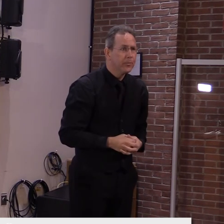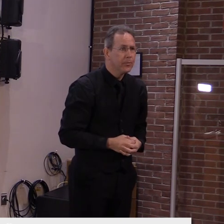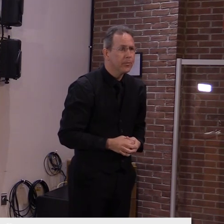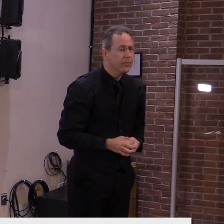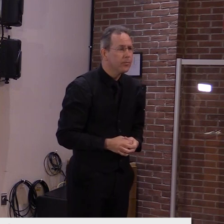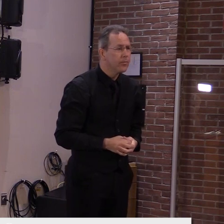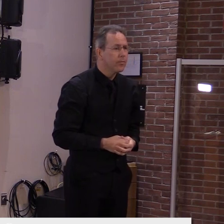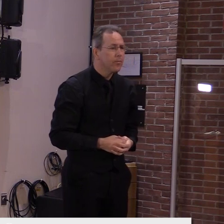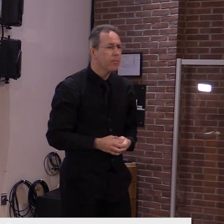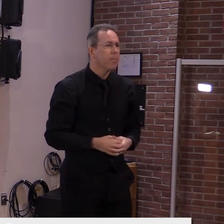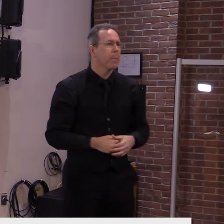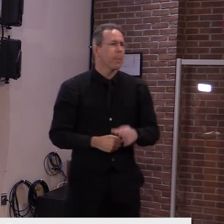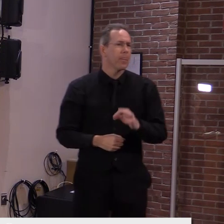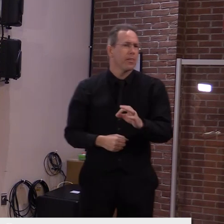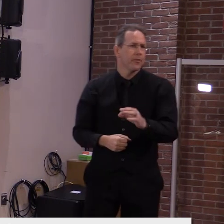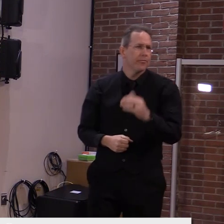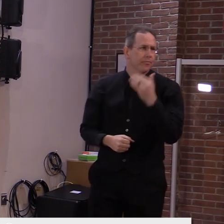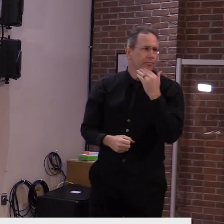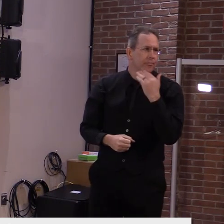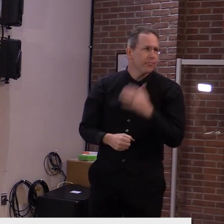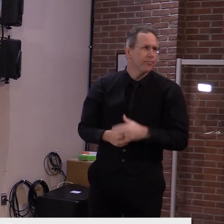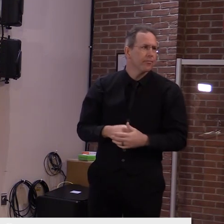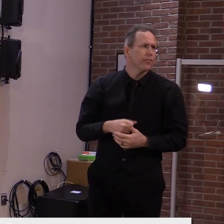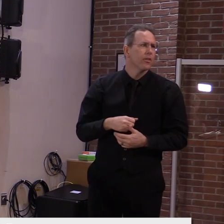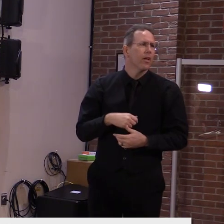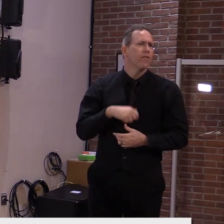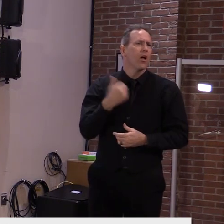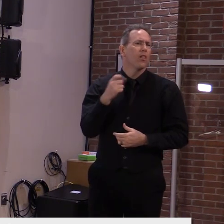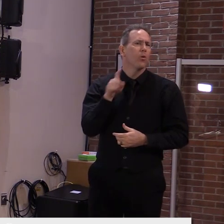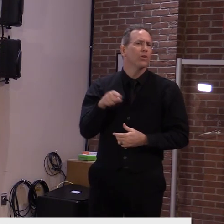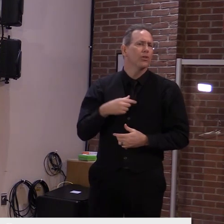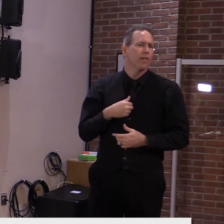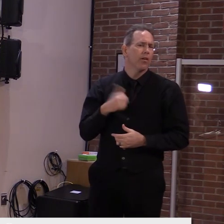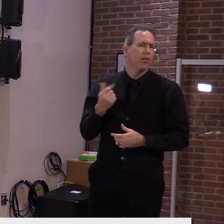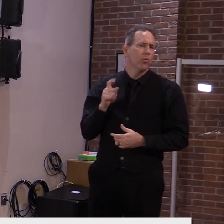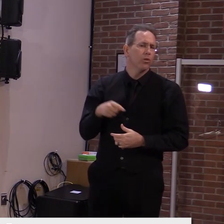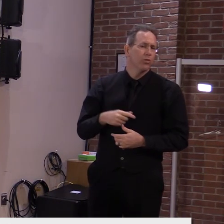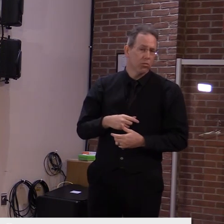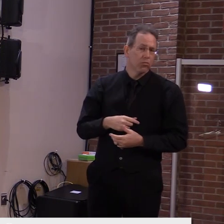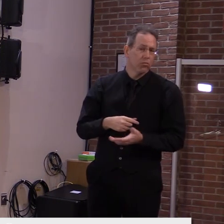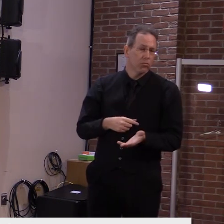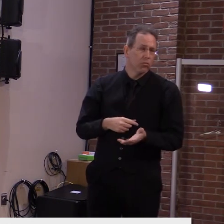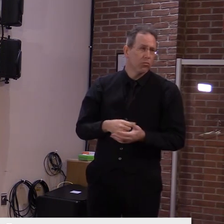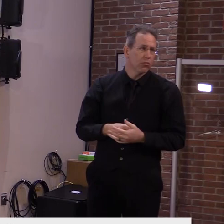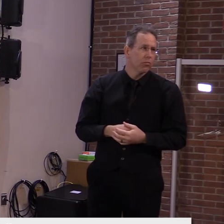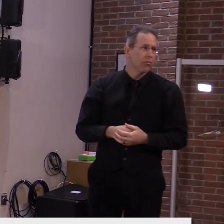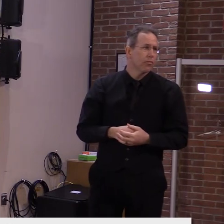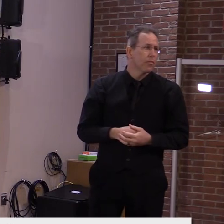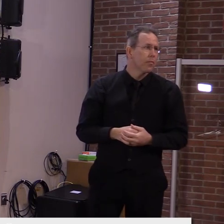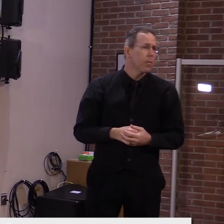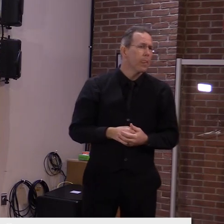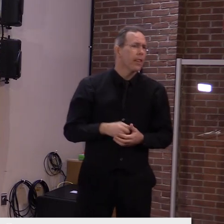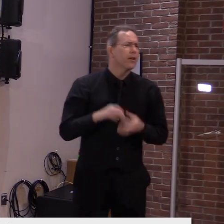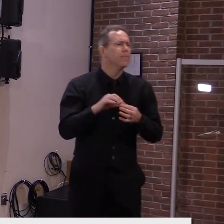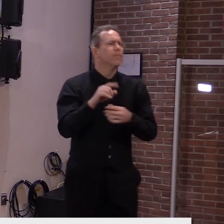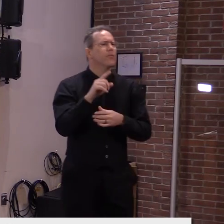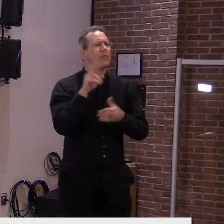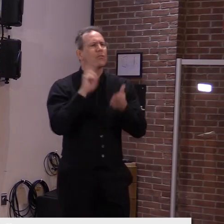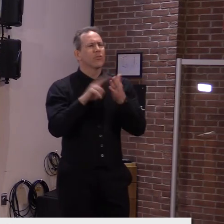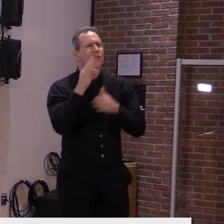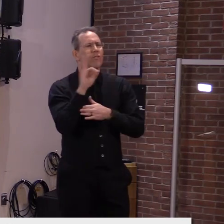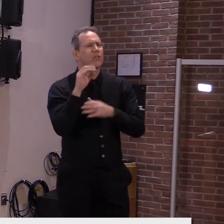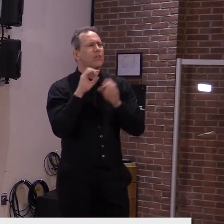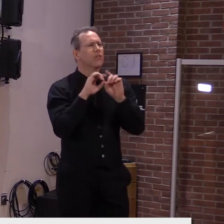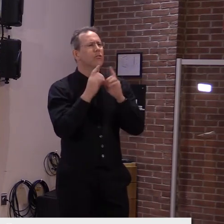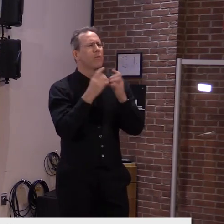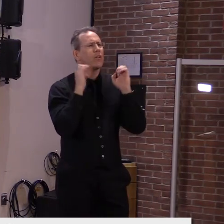Thank you, Secretary Smith. I do have another question for Secretary French. How might vaccinating educators impact